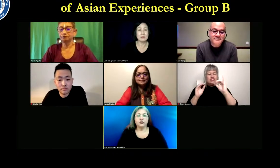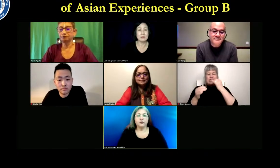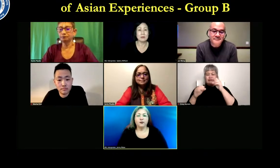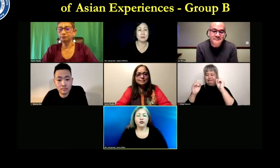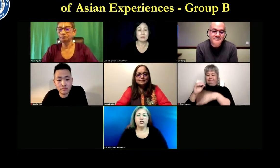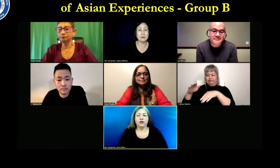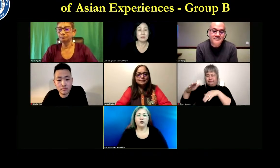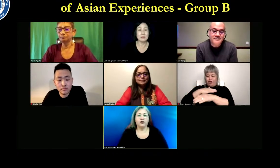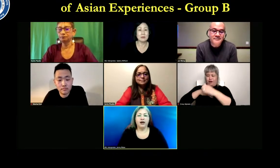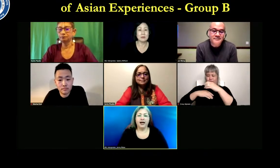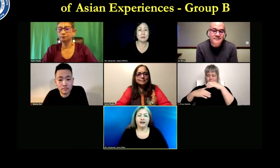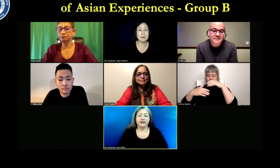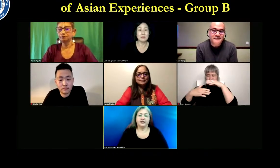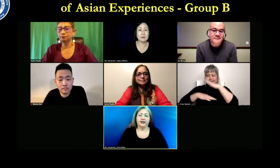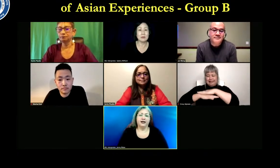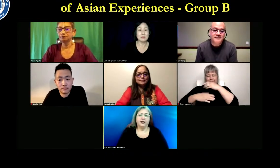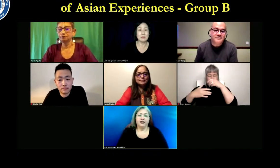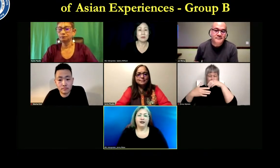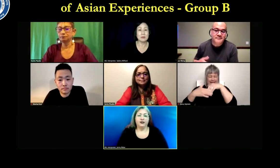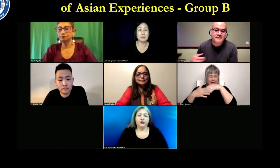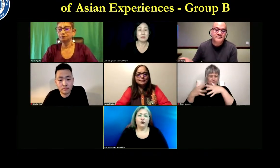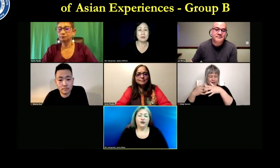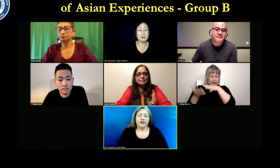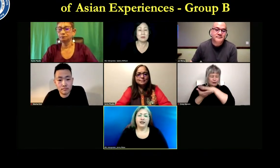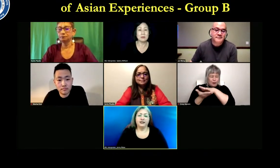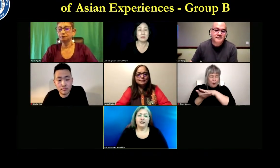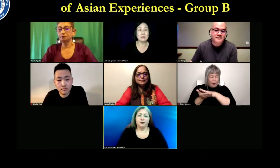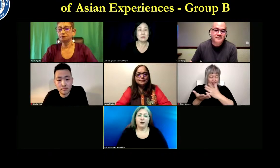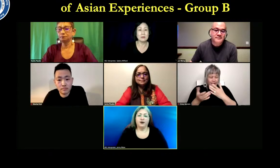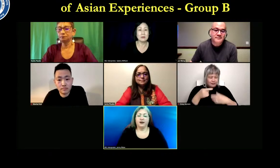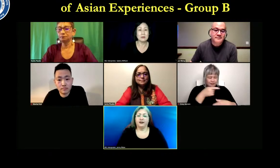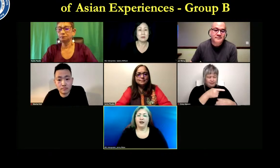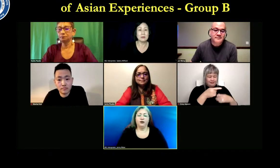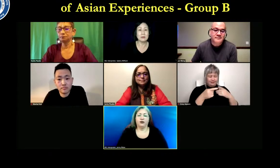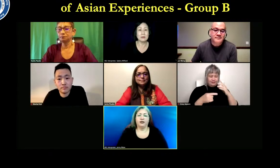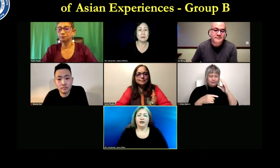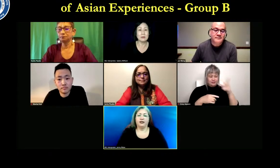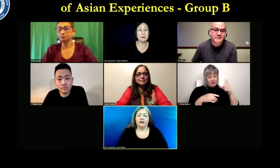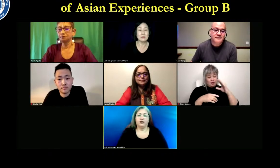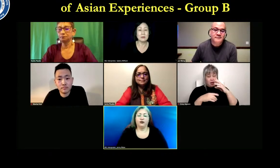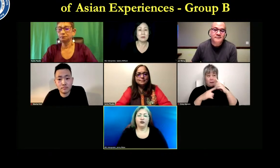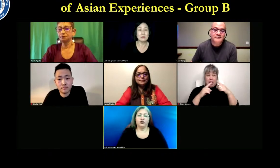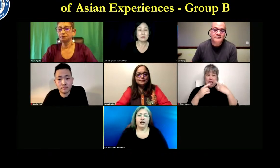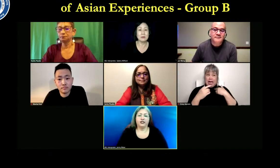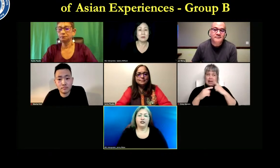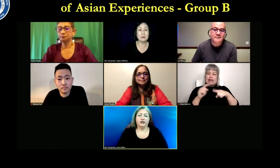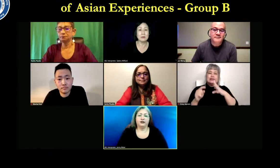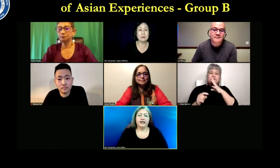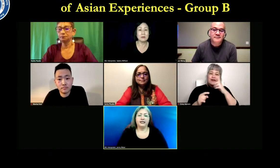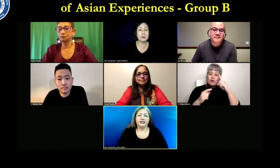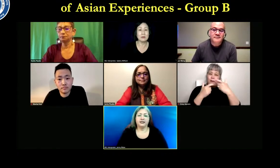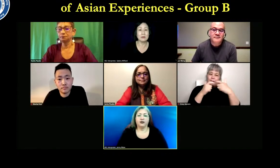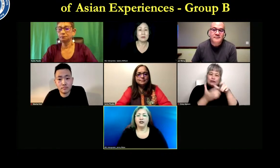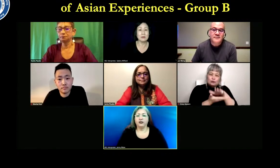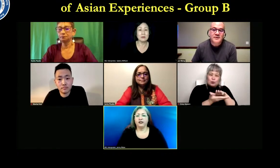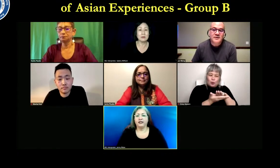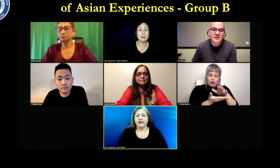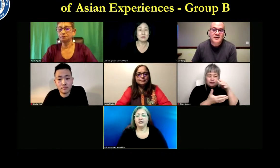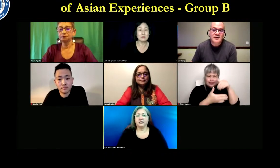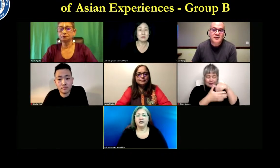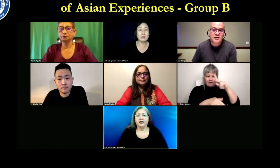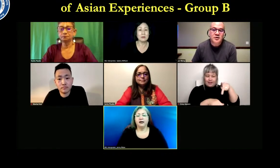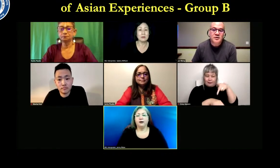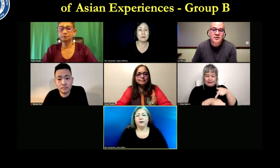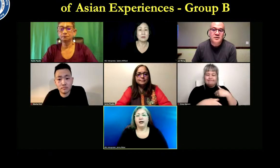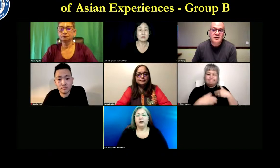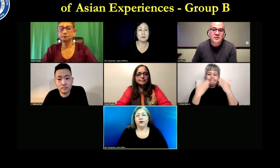they should appreciate where they're at, because, you know, the kids in America, they don't clean. They throw the trash in their desks or under their